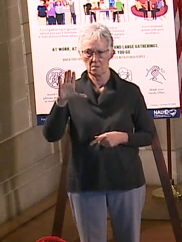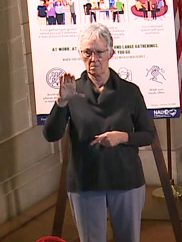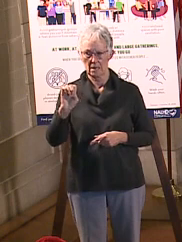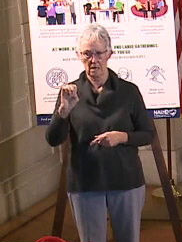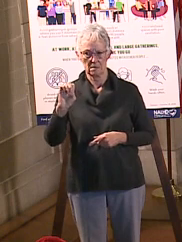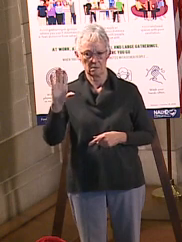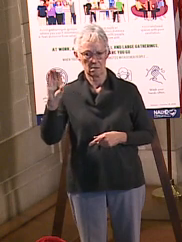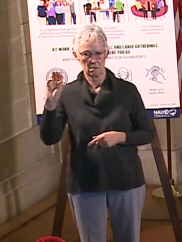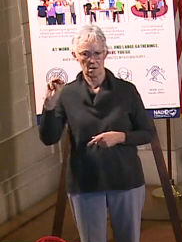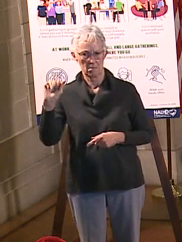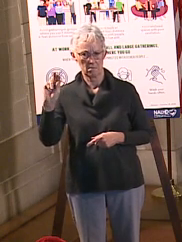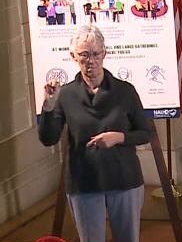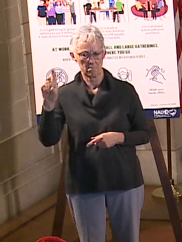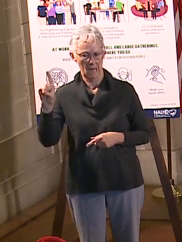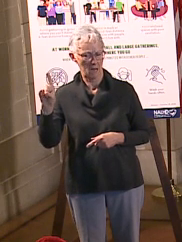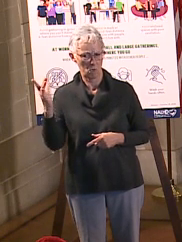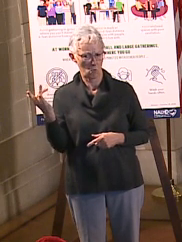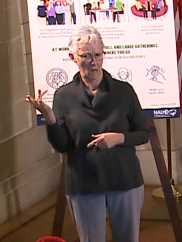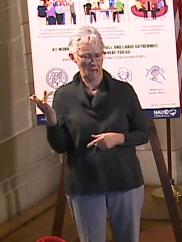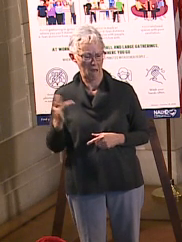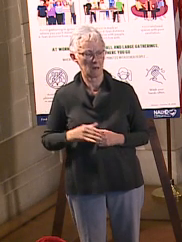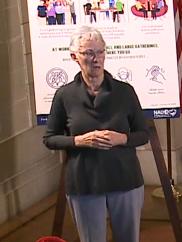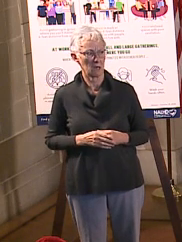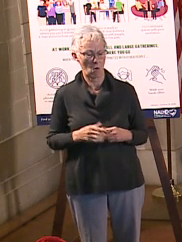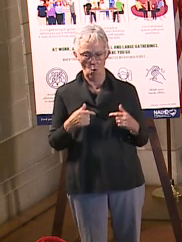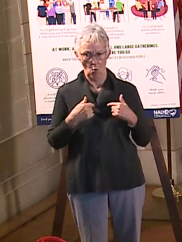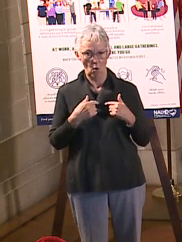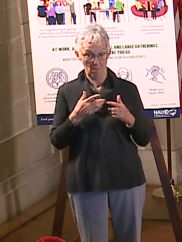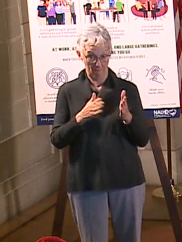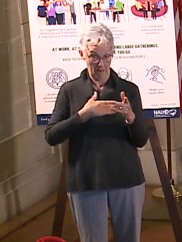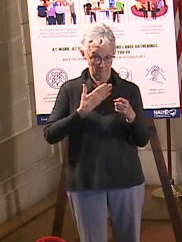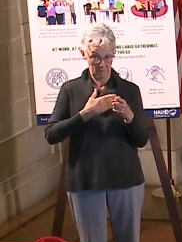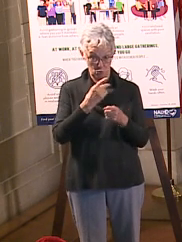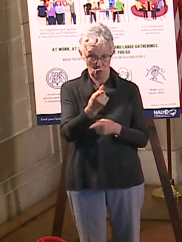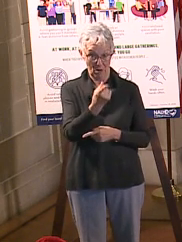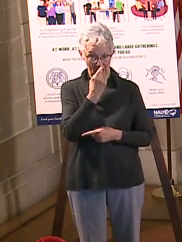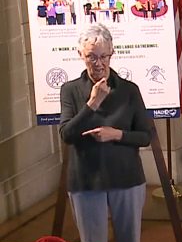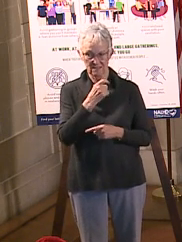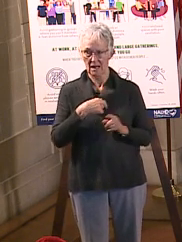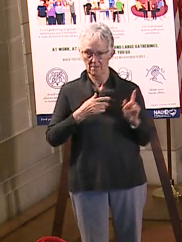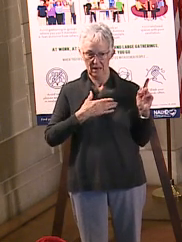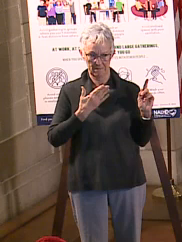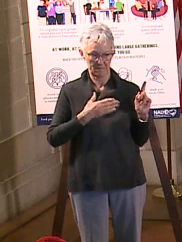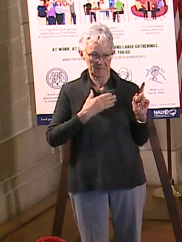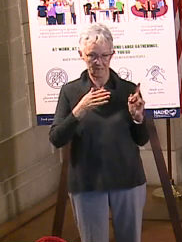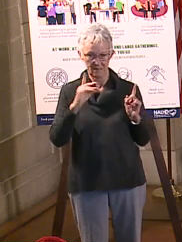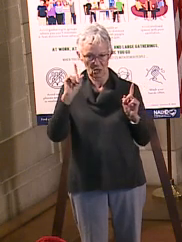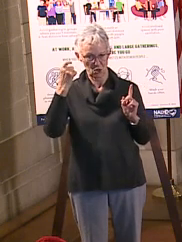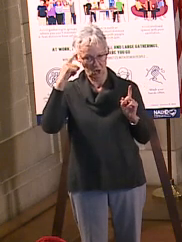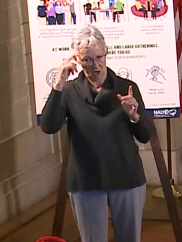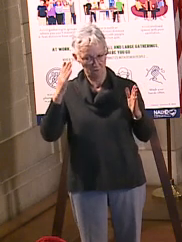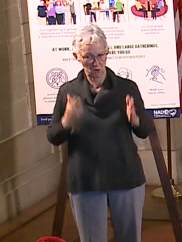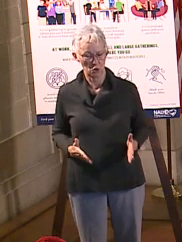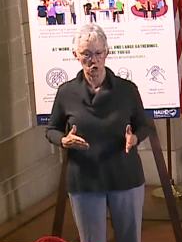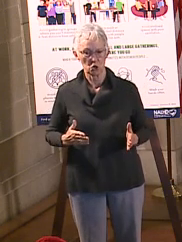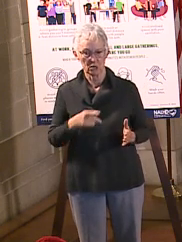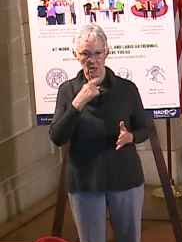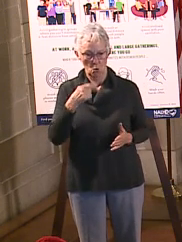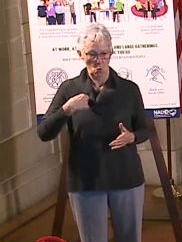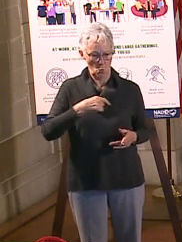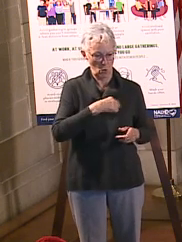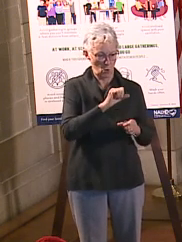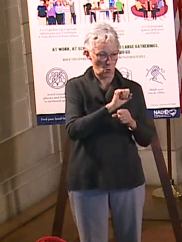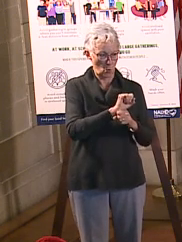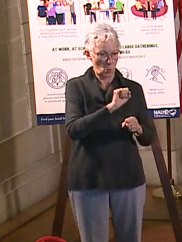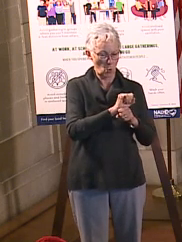question. I'm really thrilled that the governor highlighted, just the consensus building that's happening from the governor level